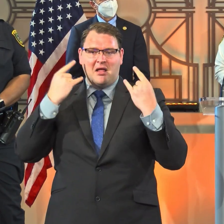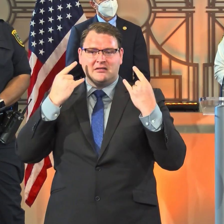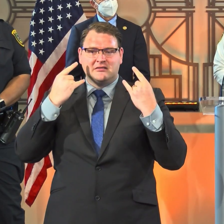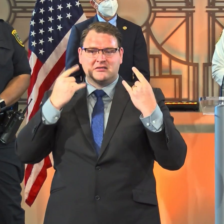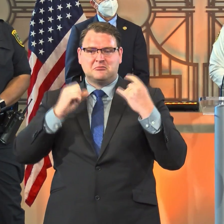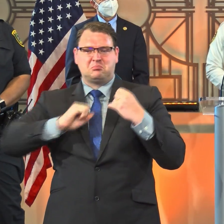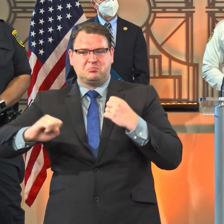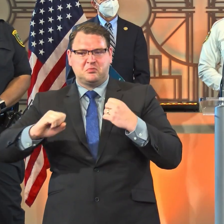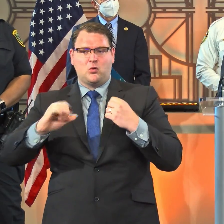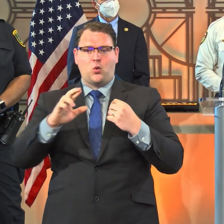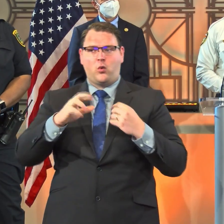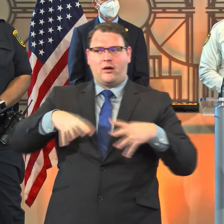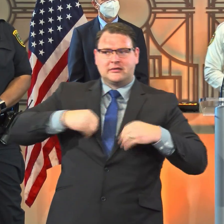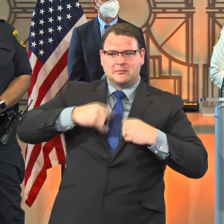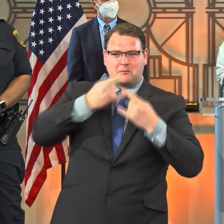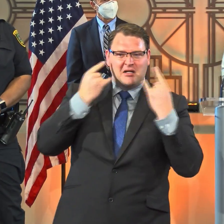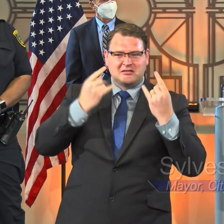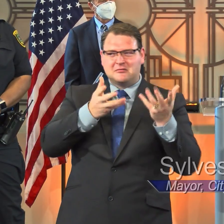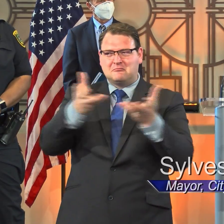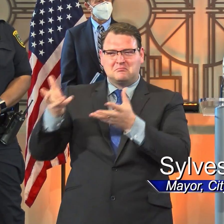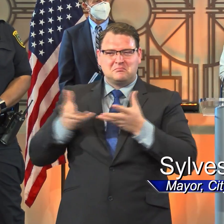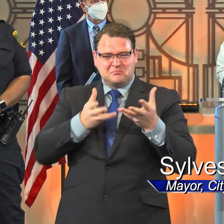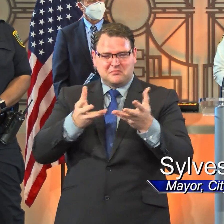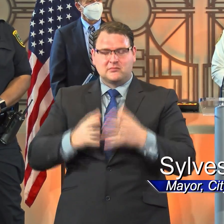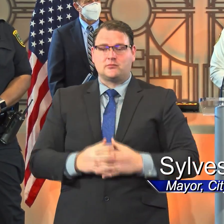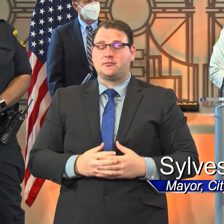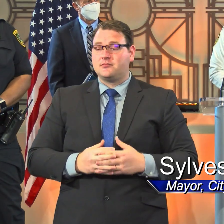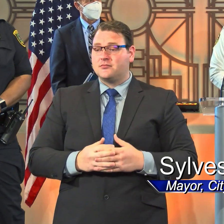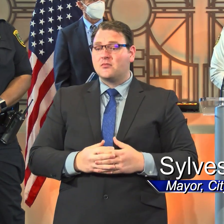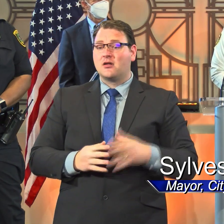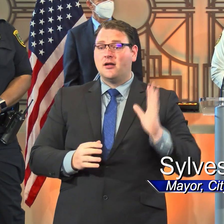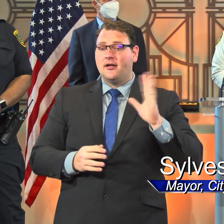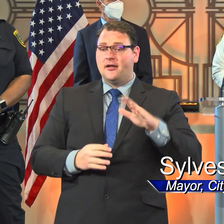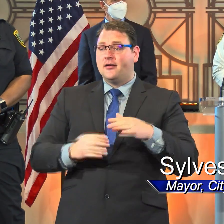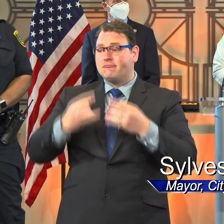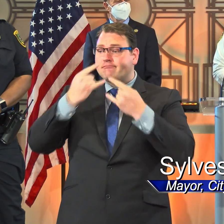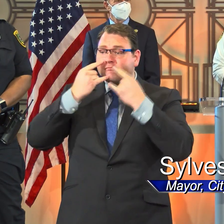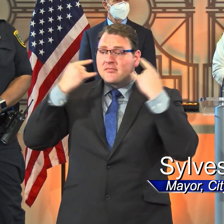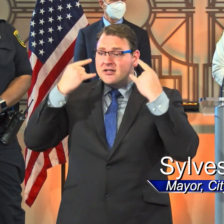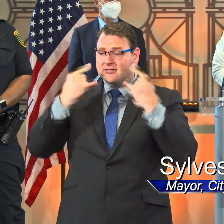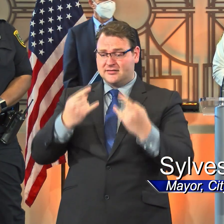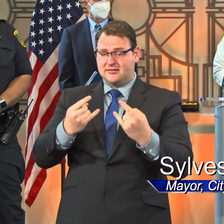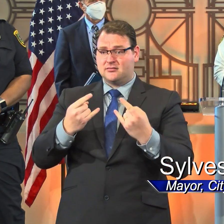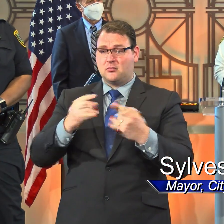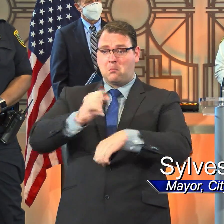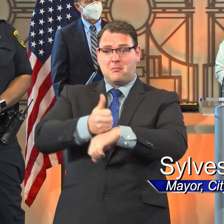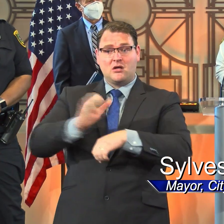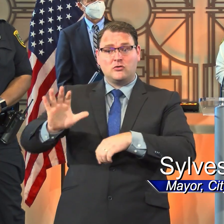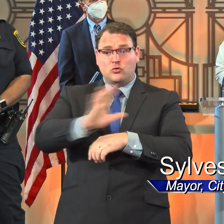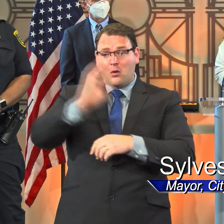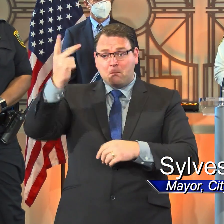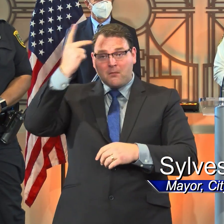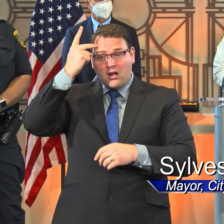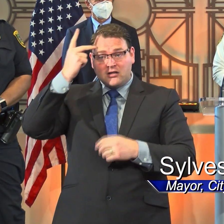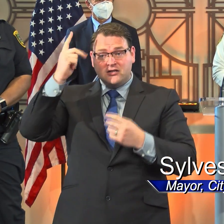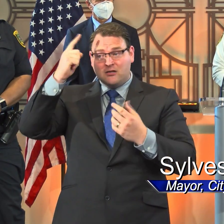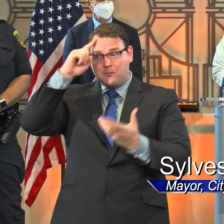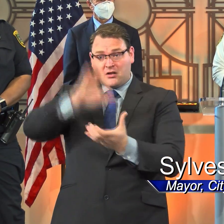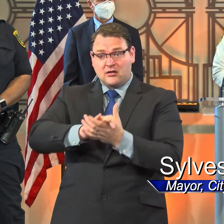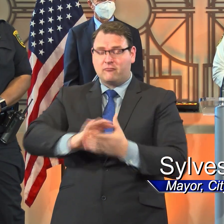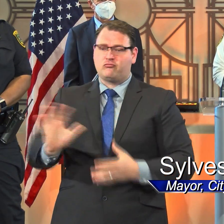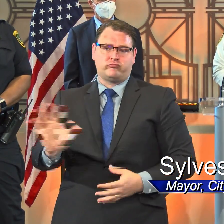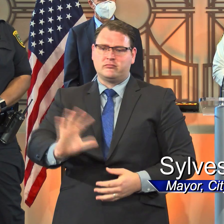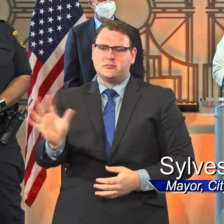Let me just say that wearing masks should not be political. I just listened to the governor's press